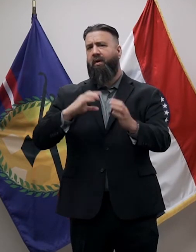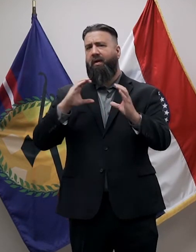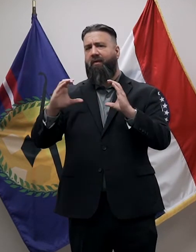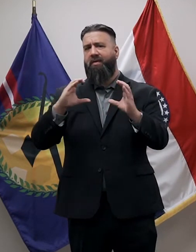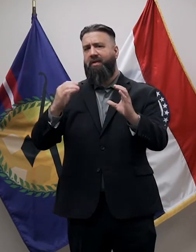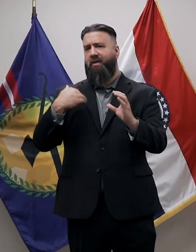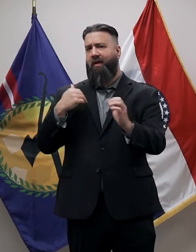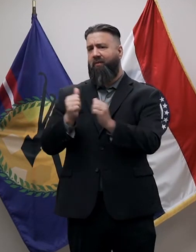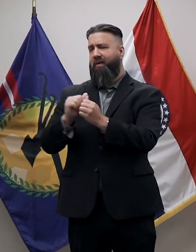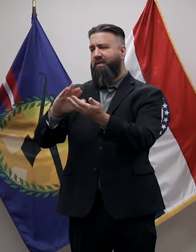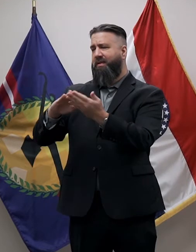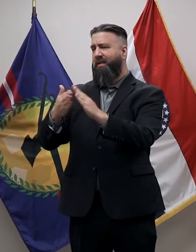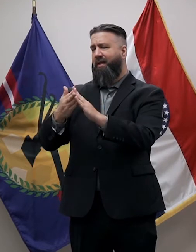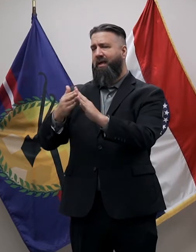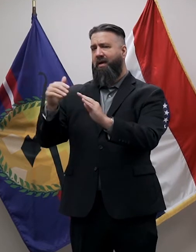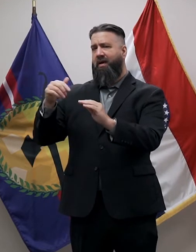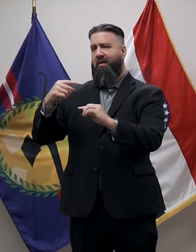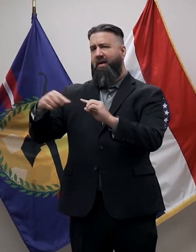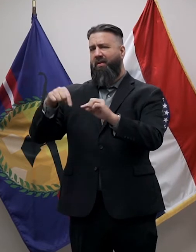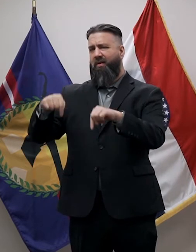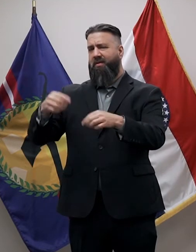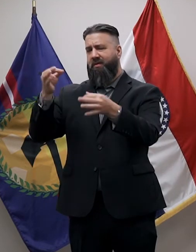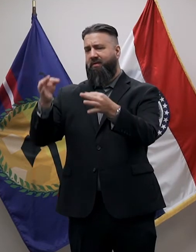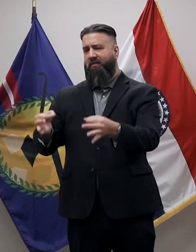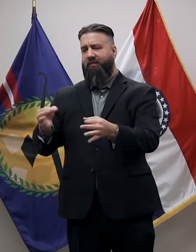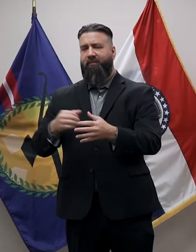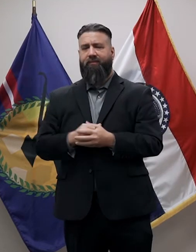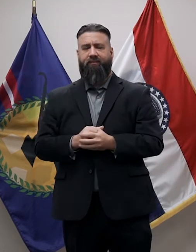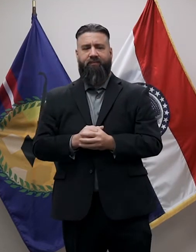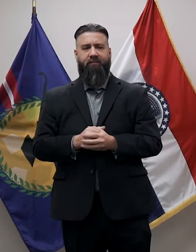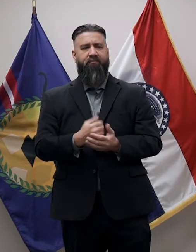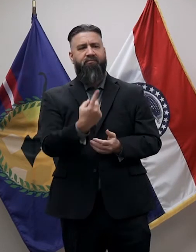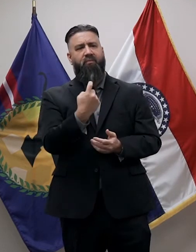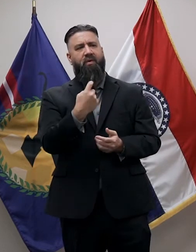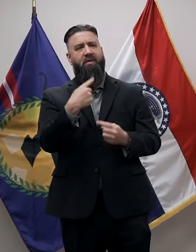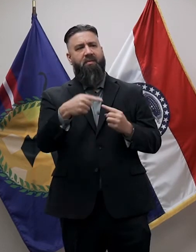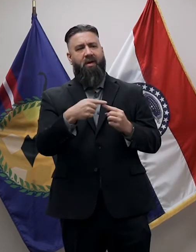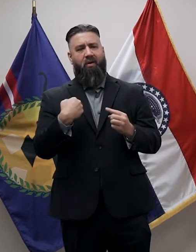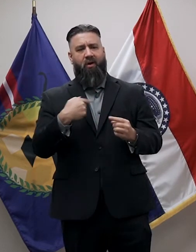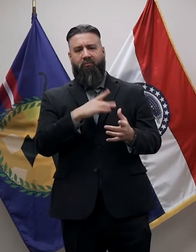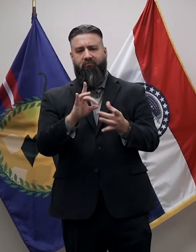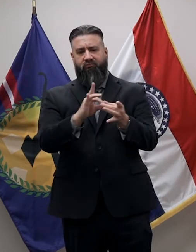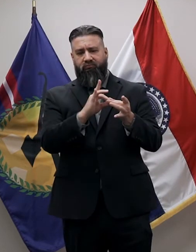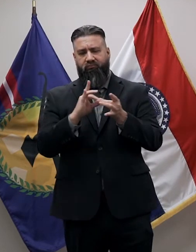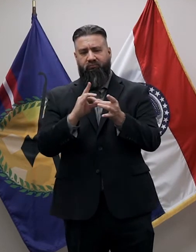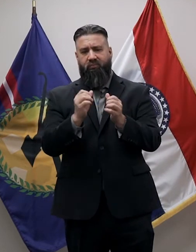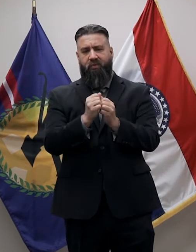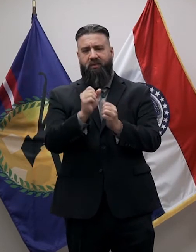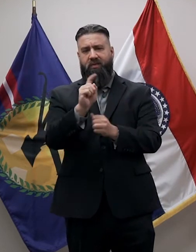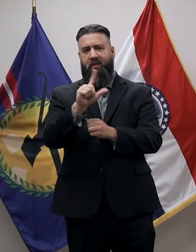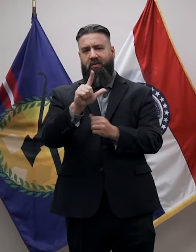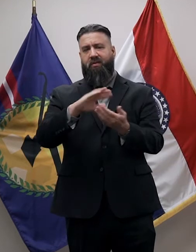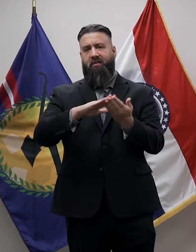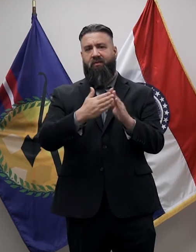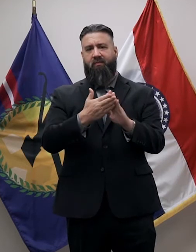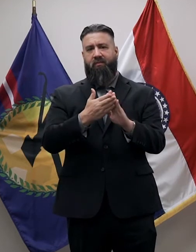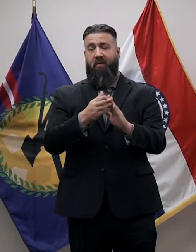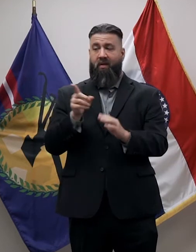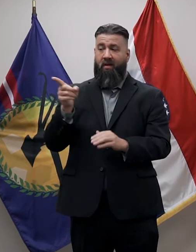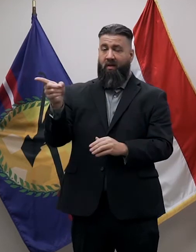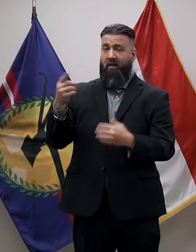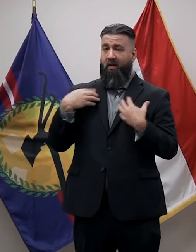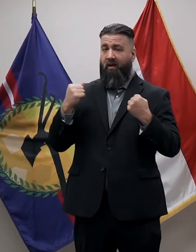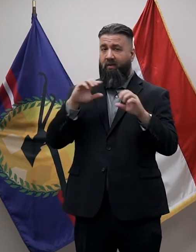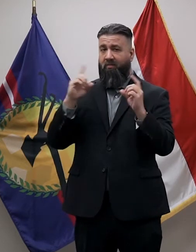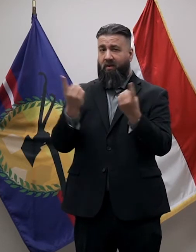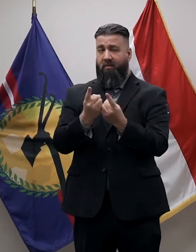decision? Well, our question is about our coordination with the city of St. Louis. Our health department talks to their health department on a daily